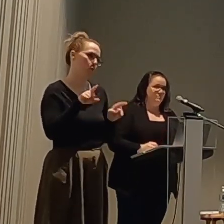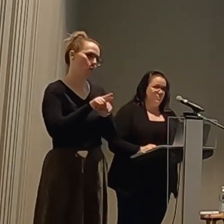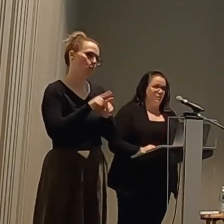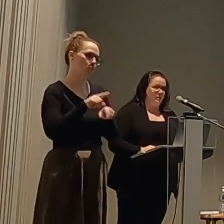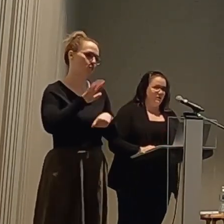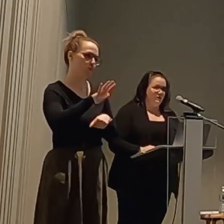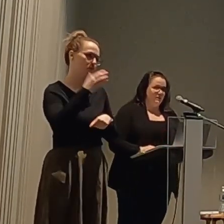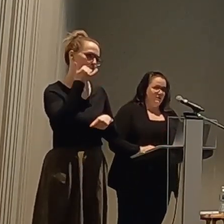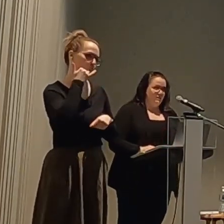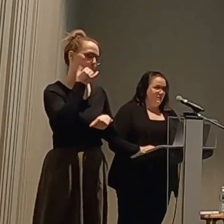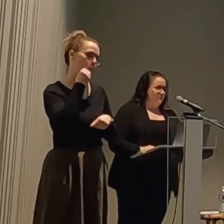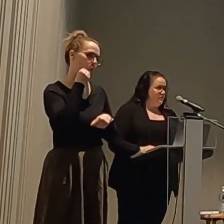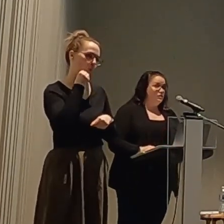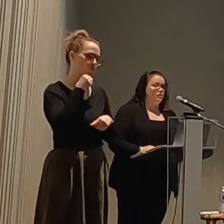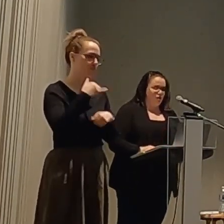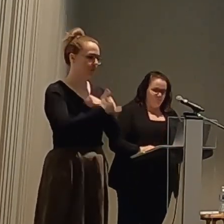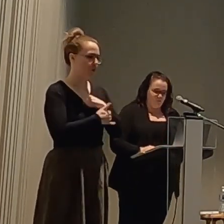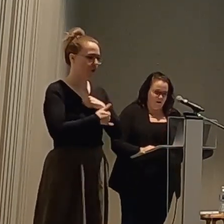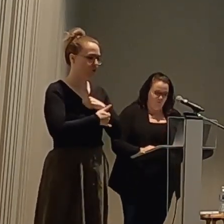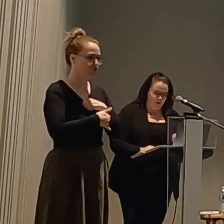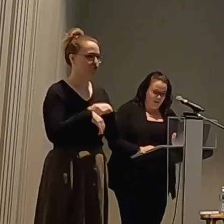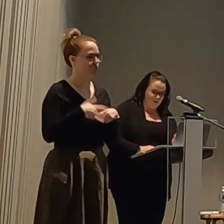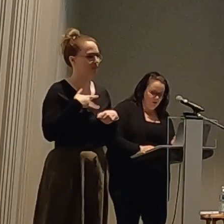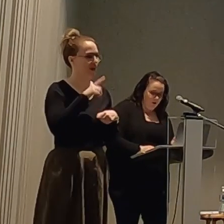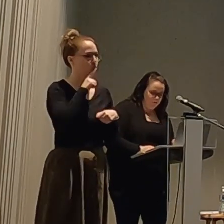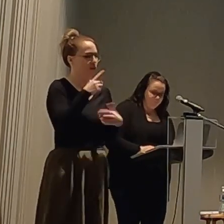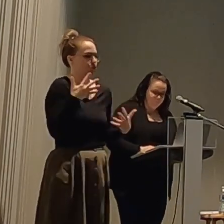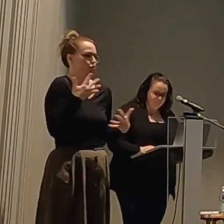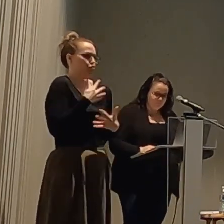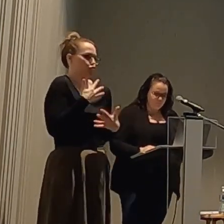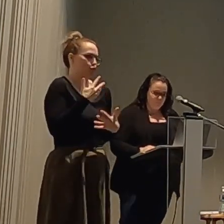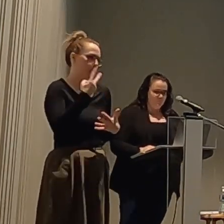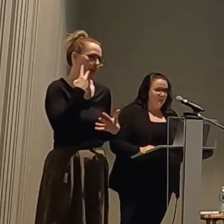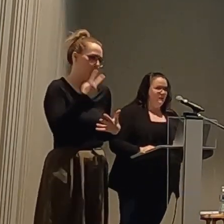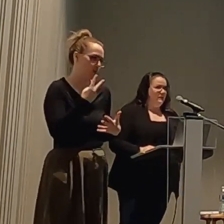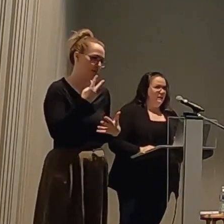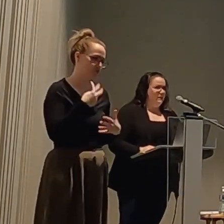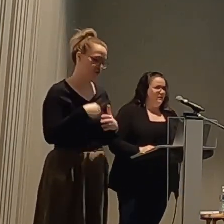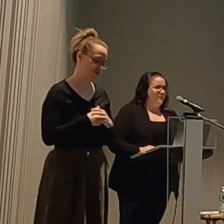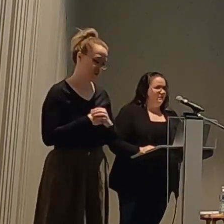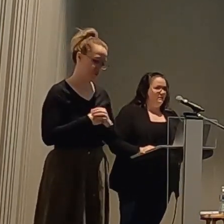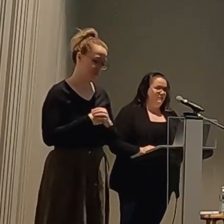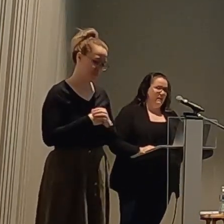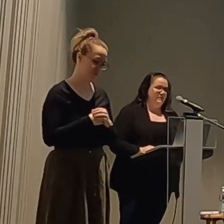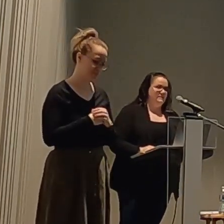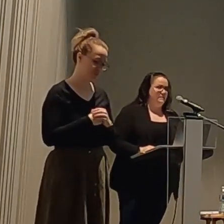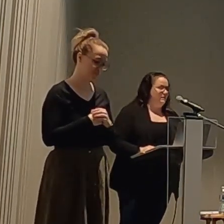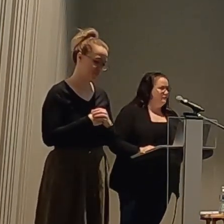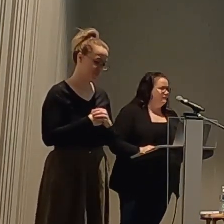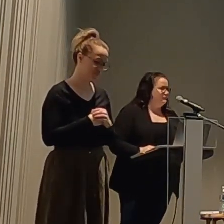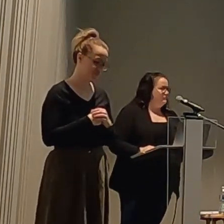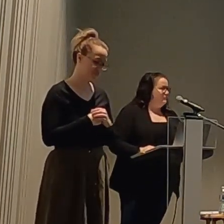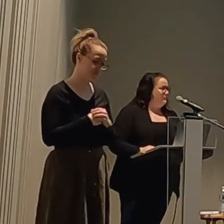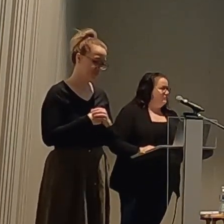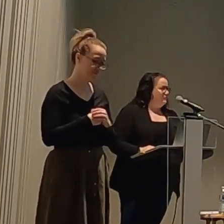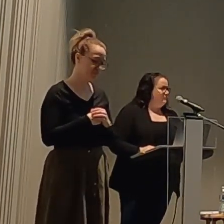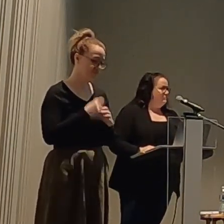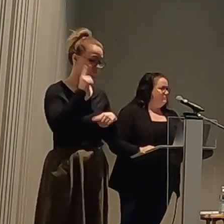was even more disturbed by what he saw. And he thought, okay, instead